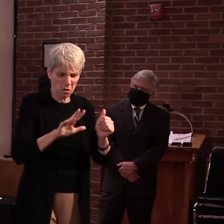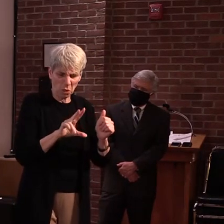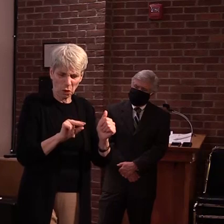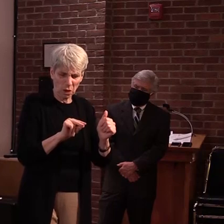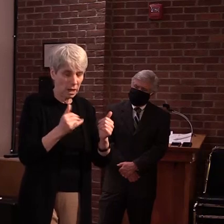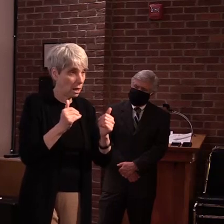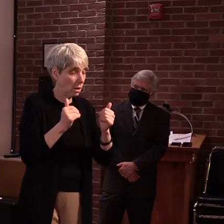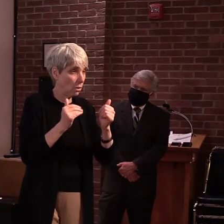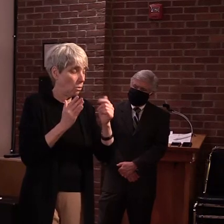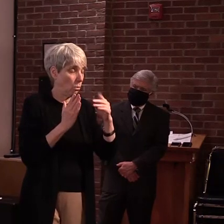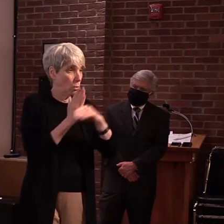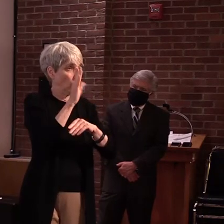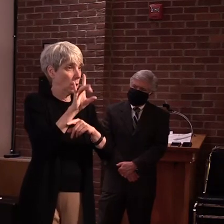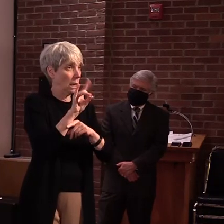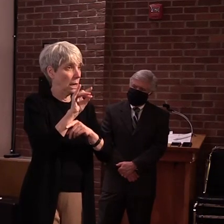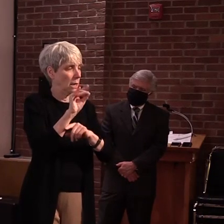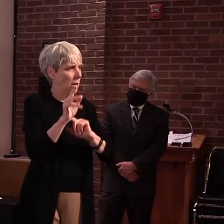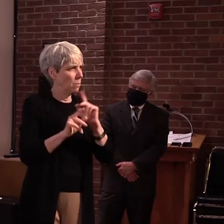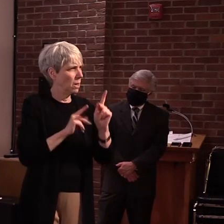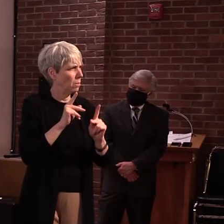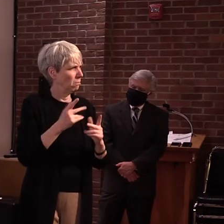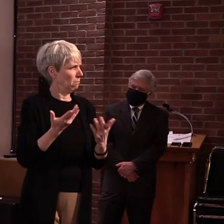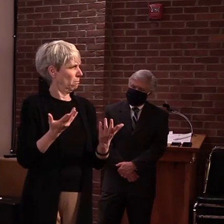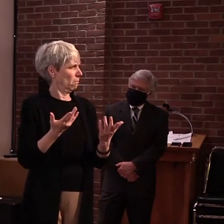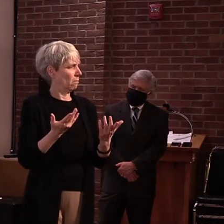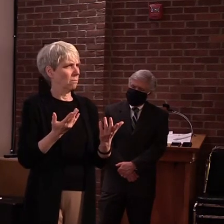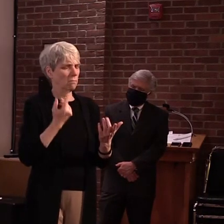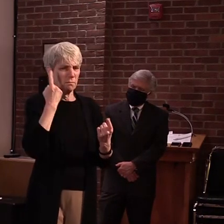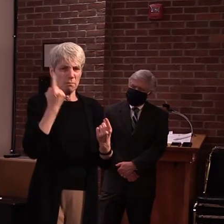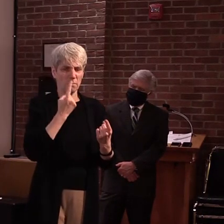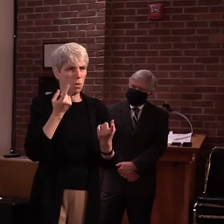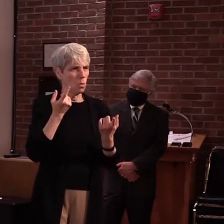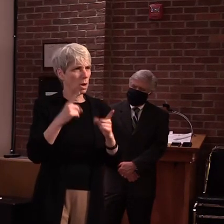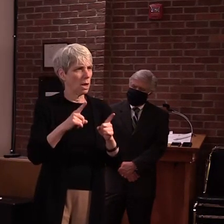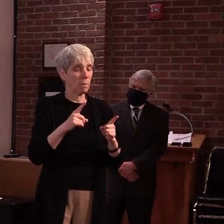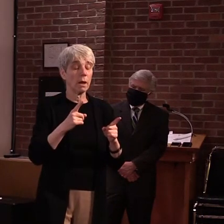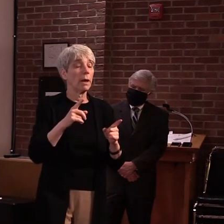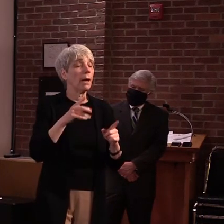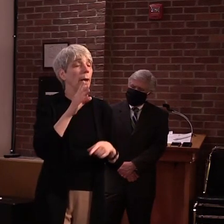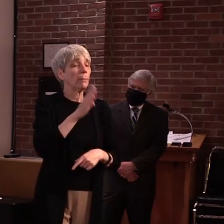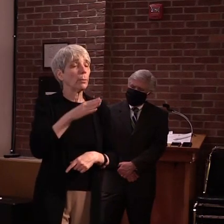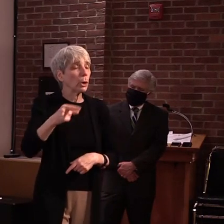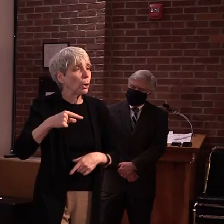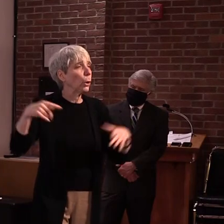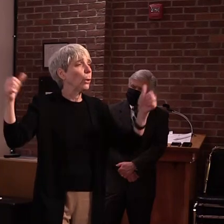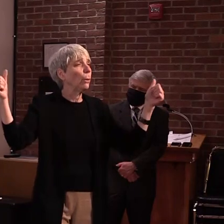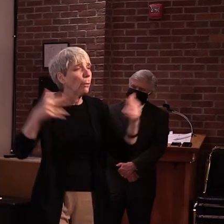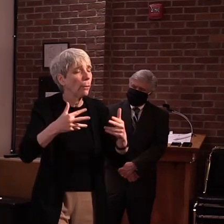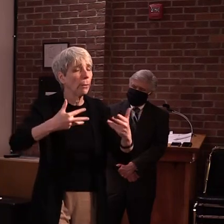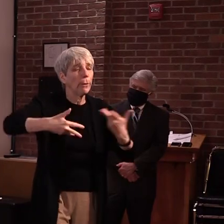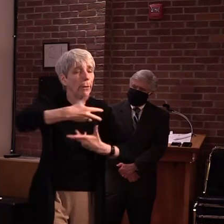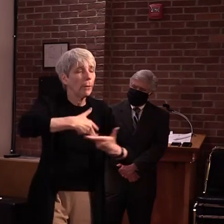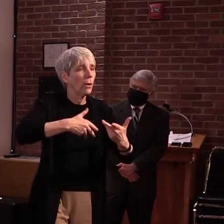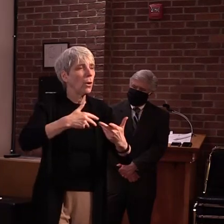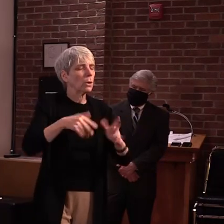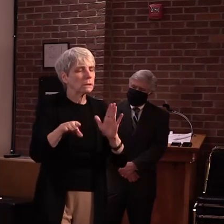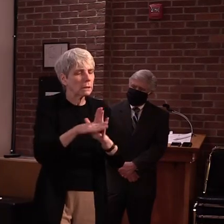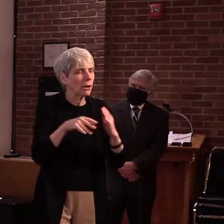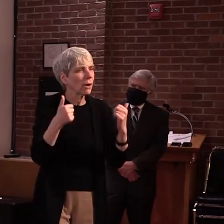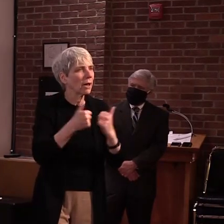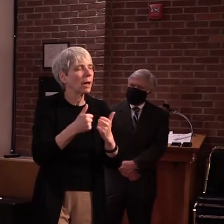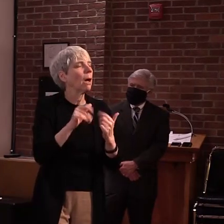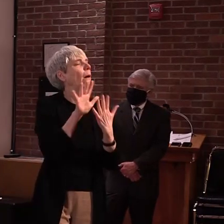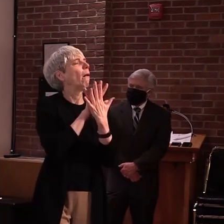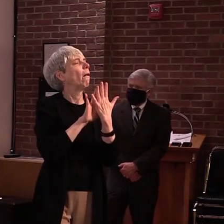past 80. So what actually happened? What, you know, was there a barbecue, a soccer game, like something vague that wouldn't violate